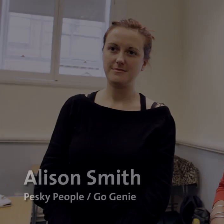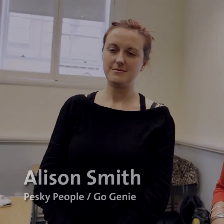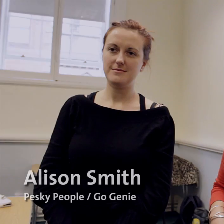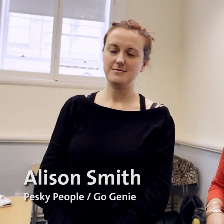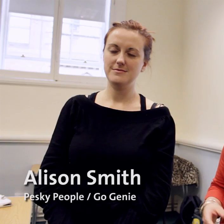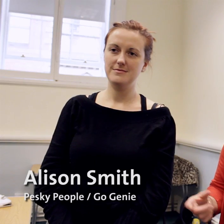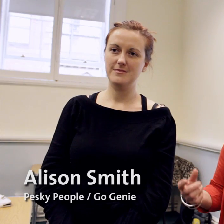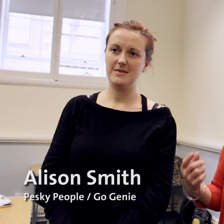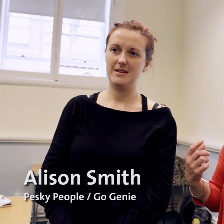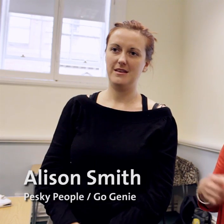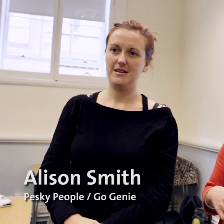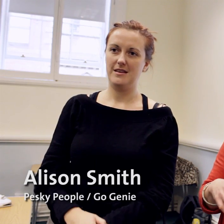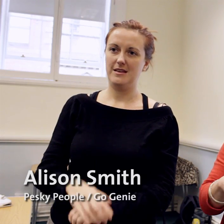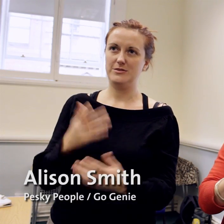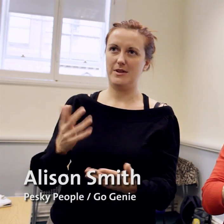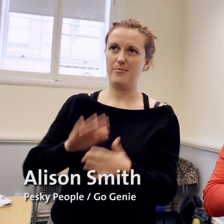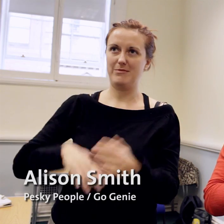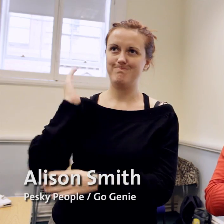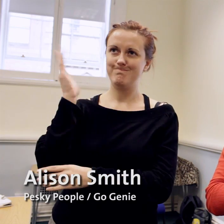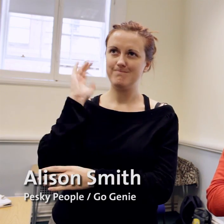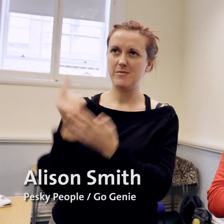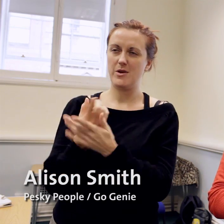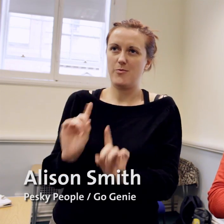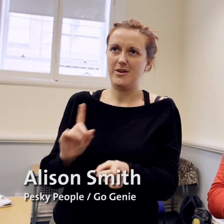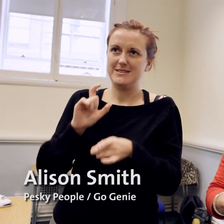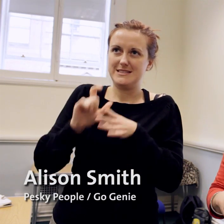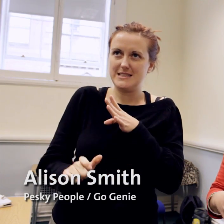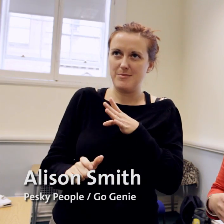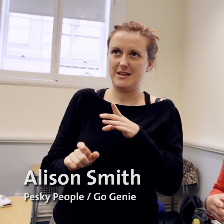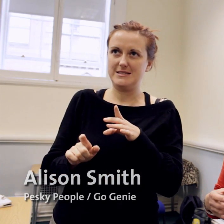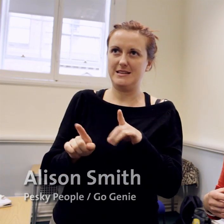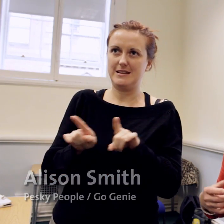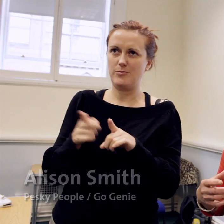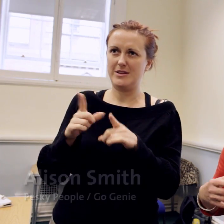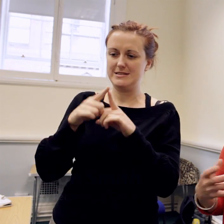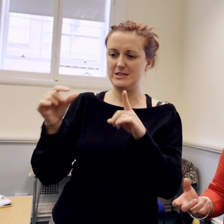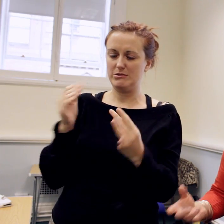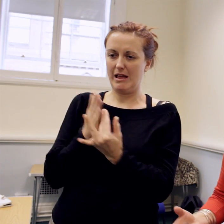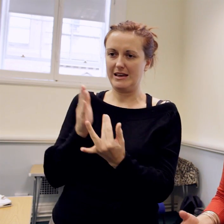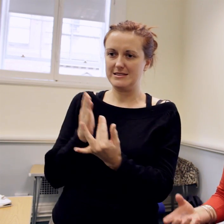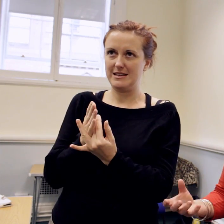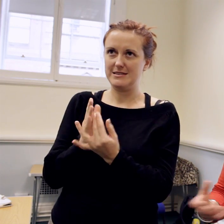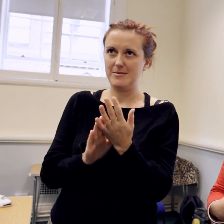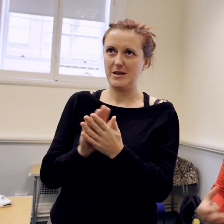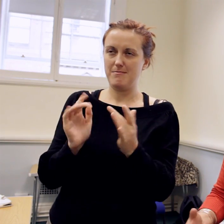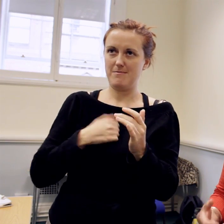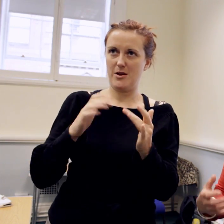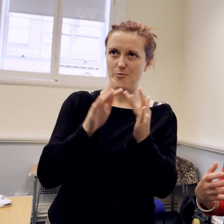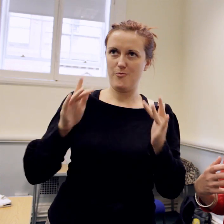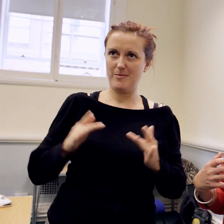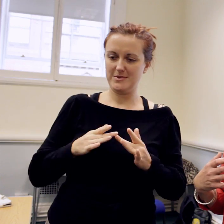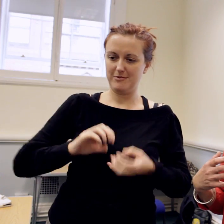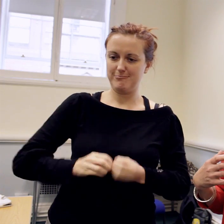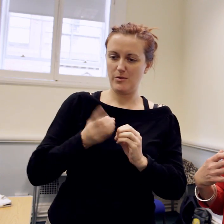What I've been talking about is the whole thing around disability and digital access and how we use Pesky People as a blogging